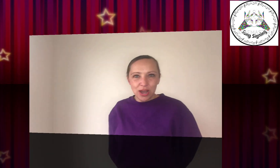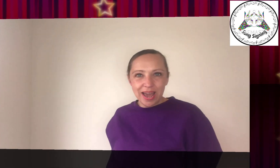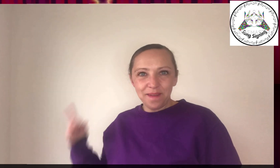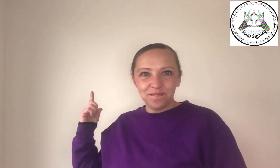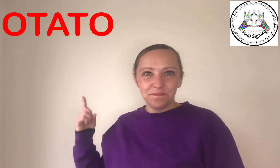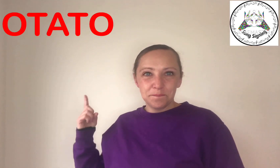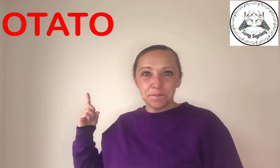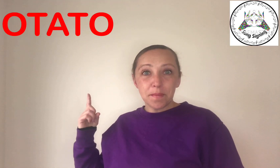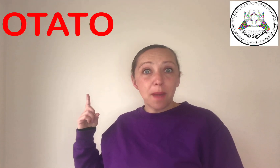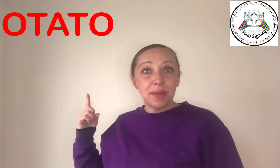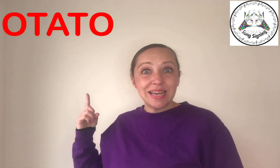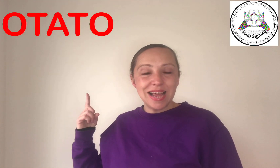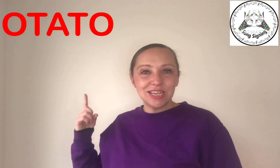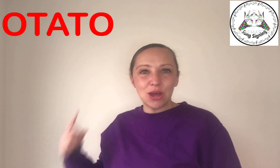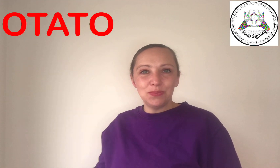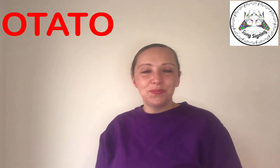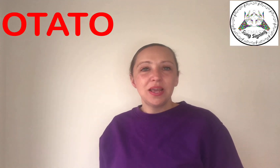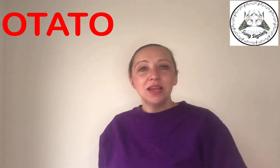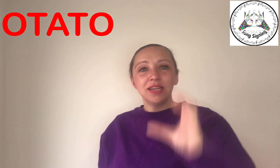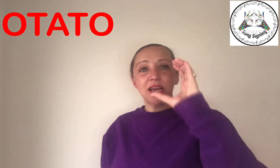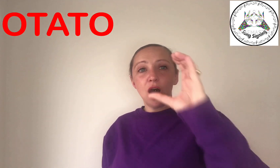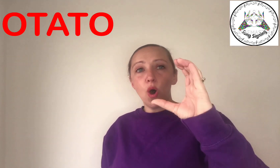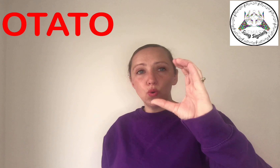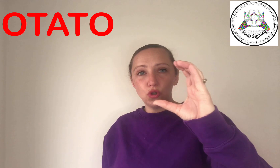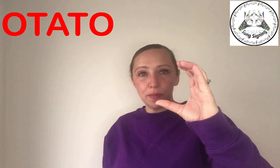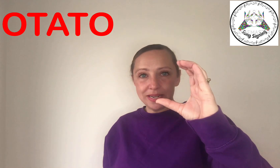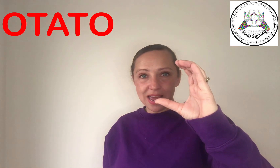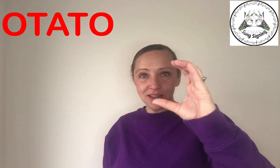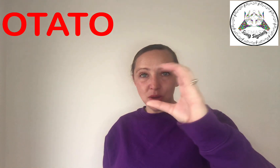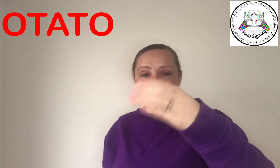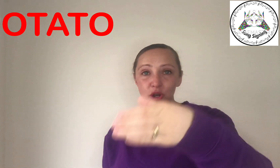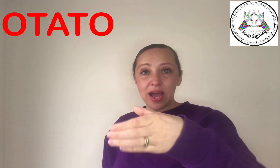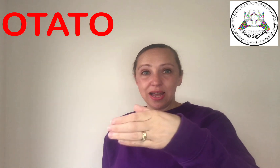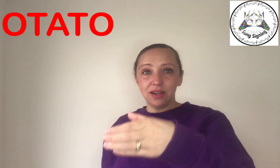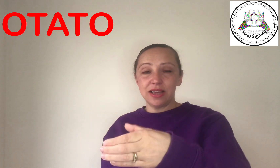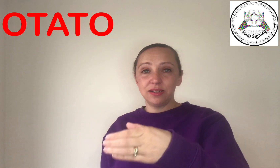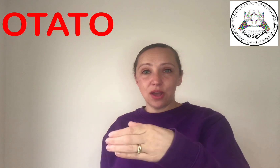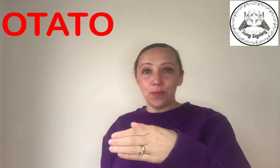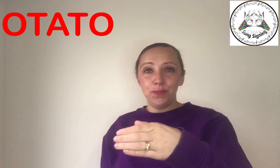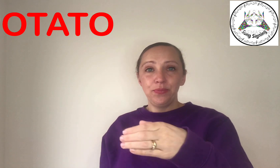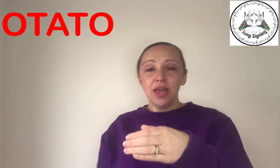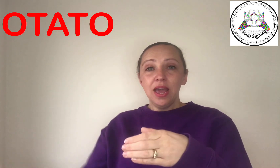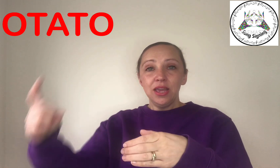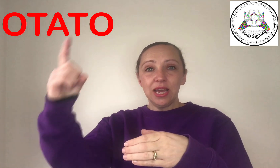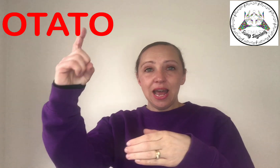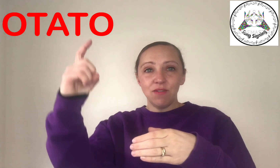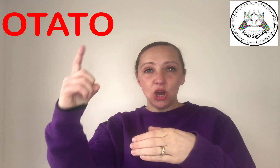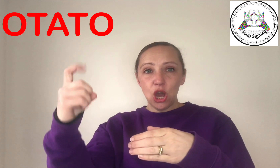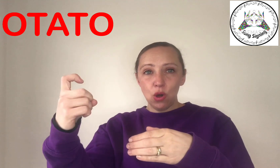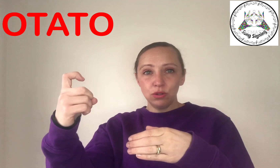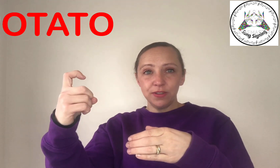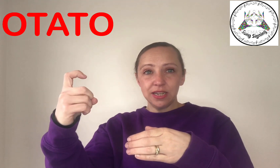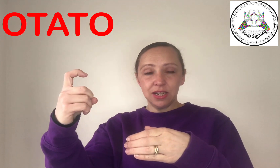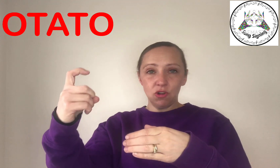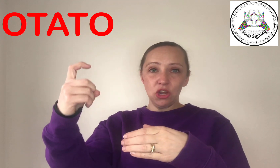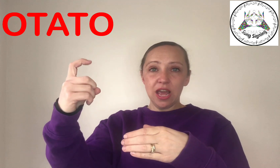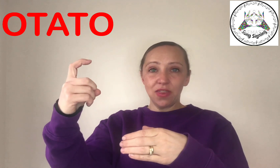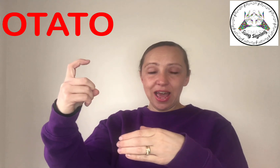Okay, potato. So you're gonna hold your potato in your hand like so. You're gonna have a curled finger on the other